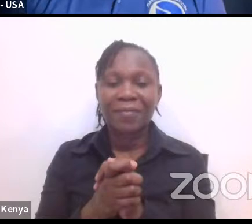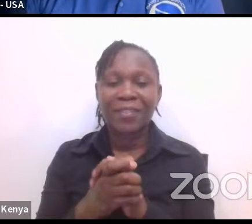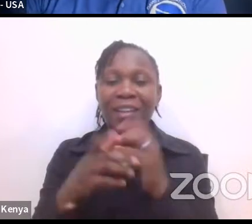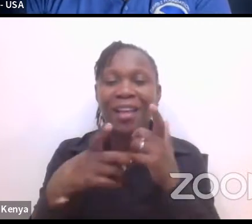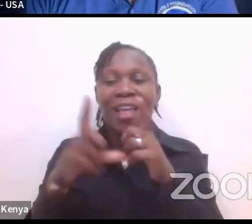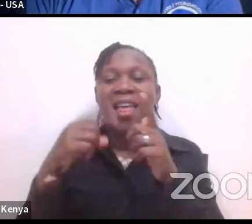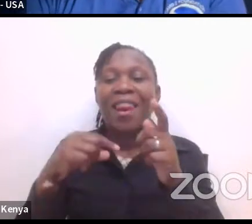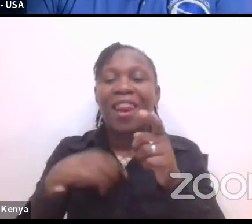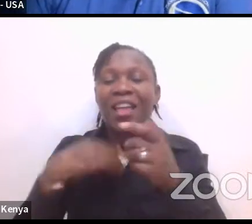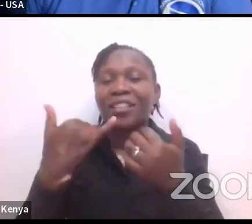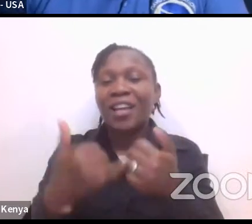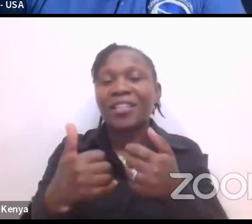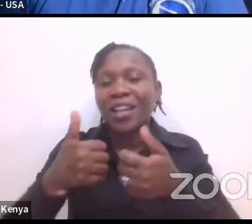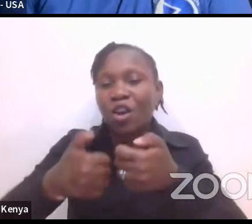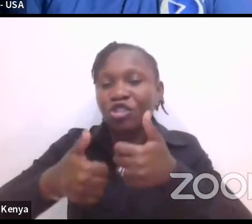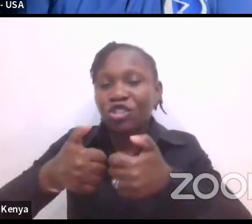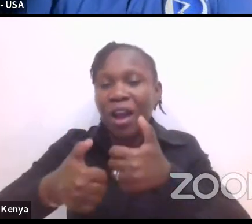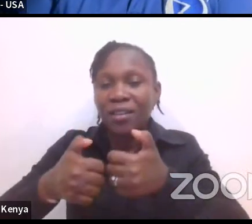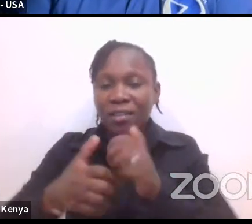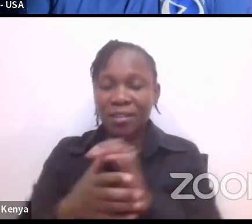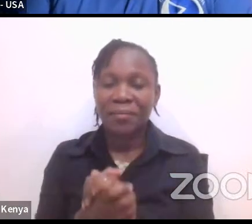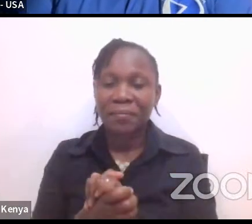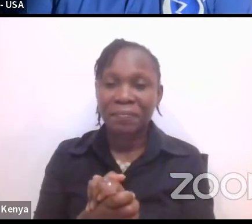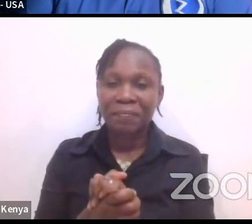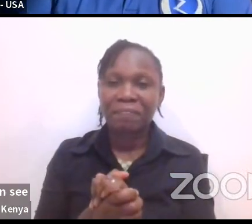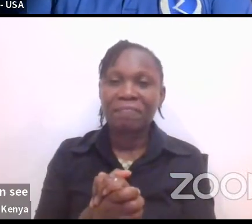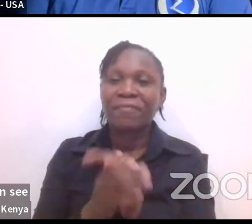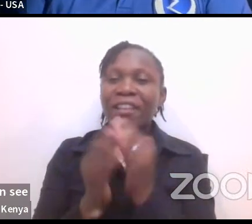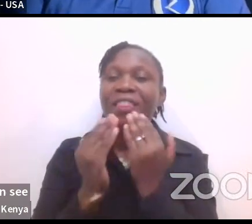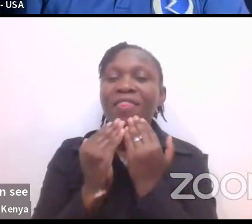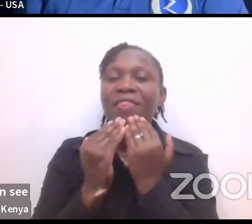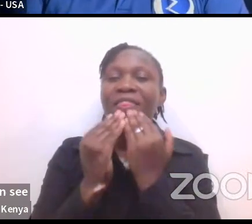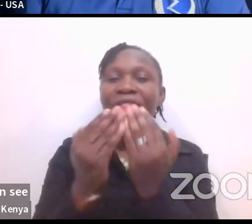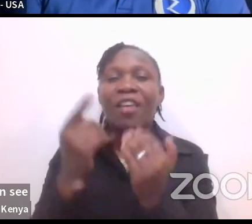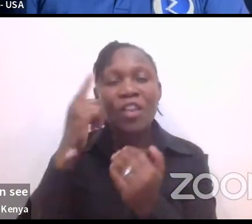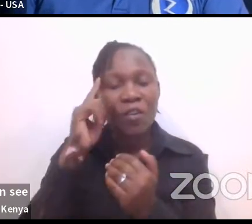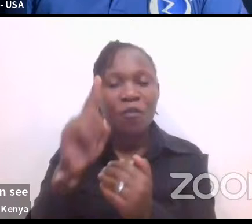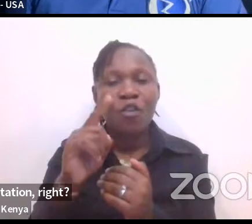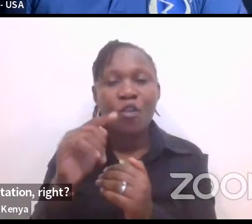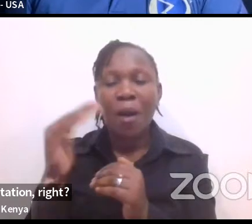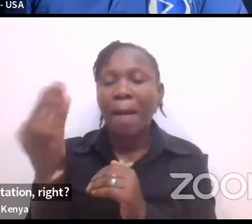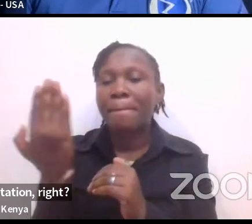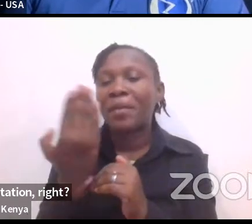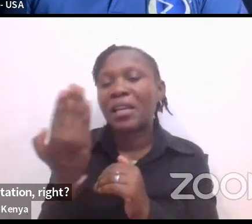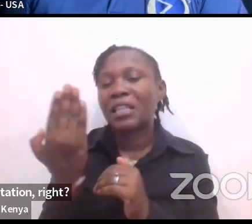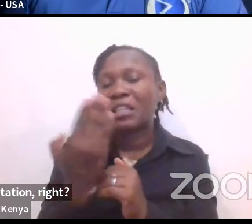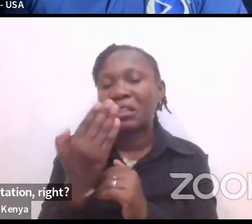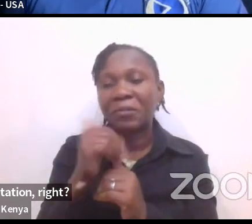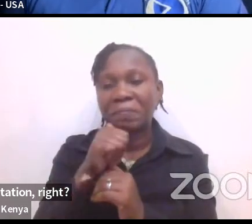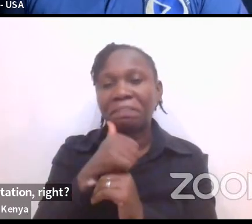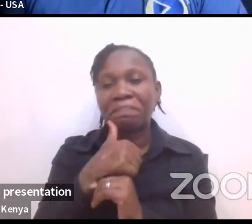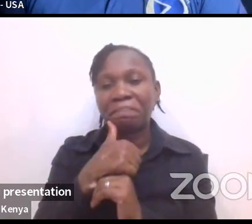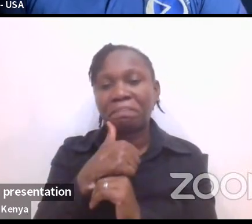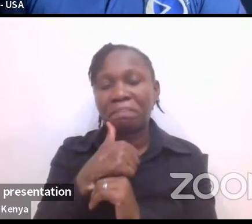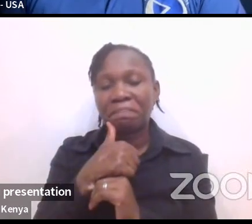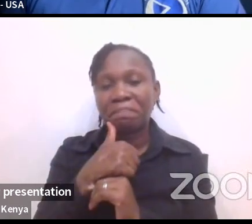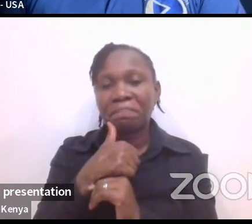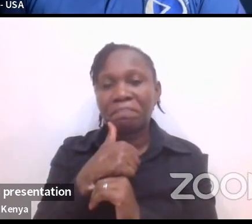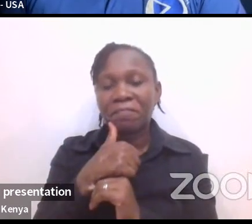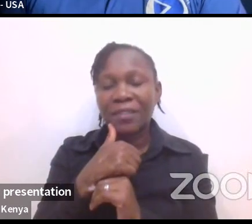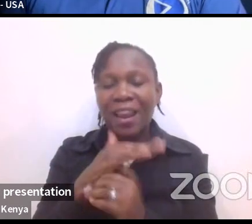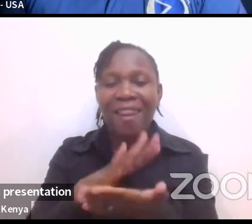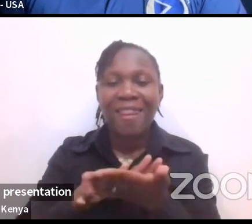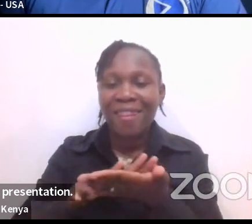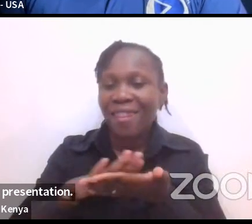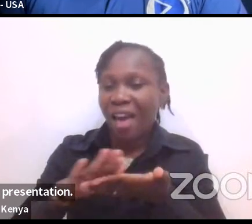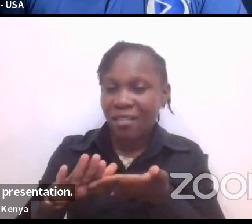Right? Yeah, thank you so much for your presentation. And we got to learn a